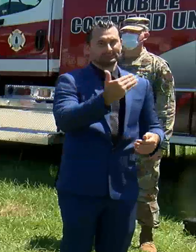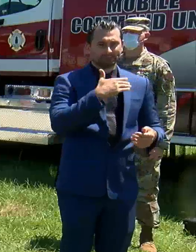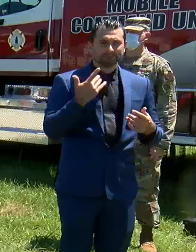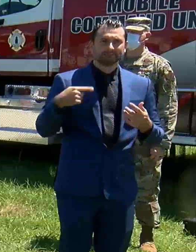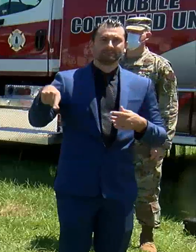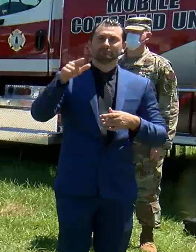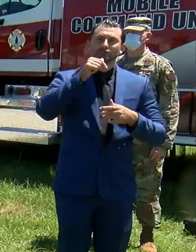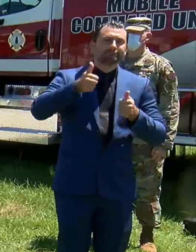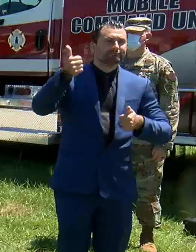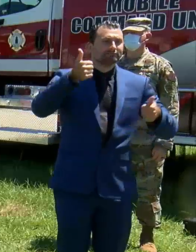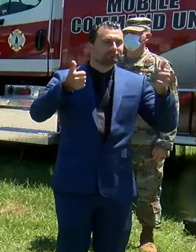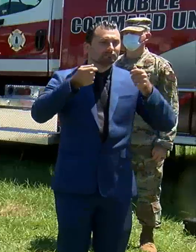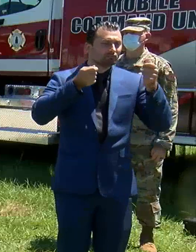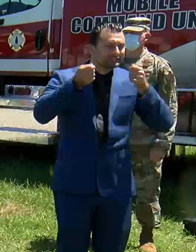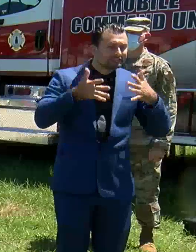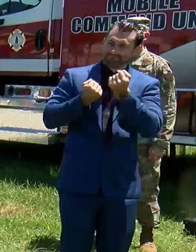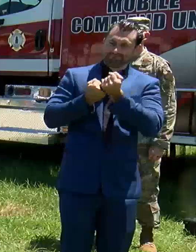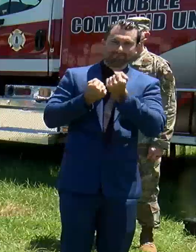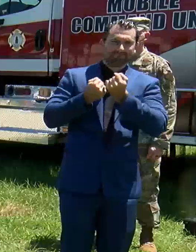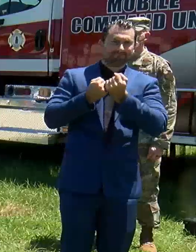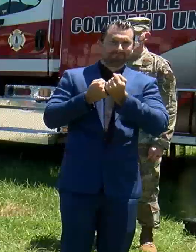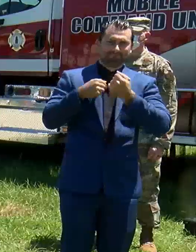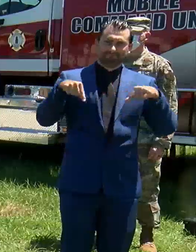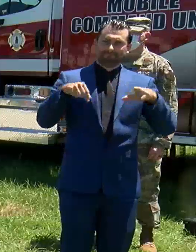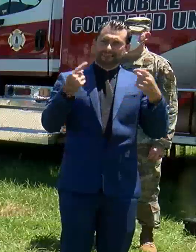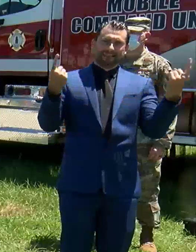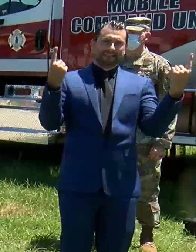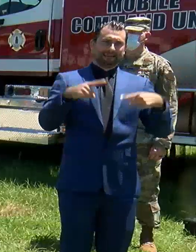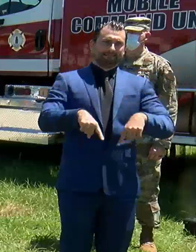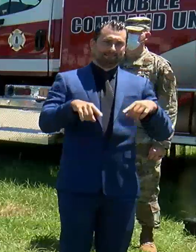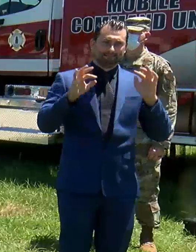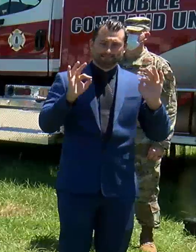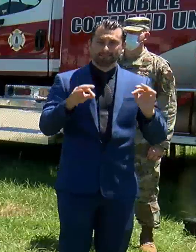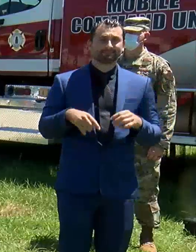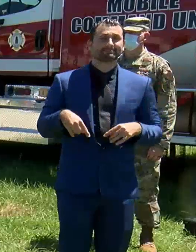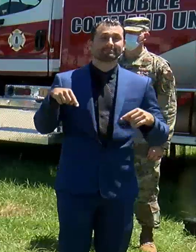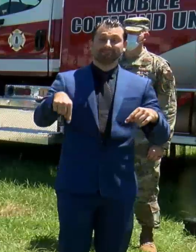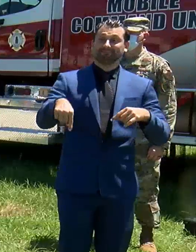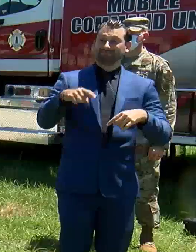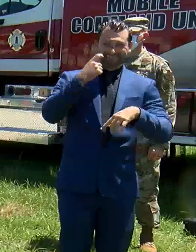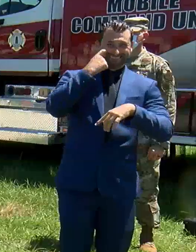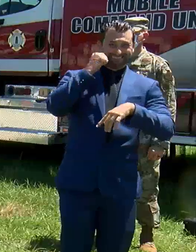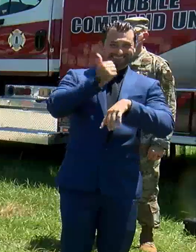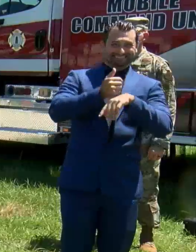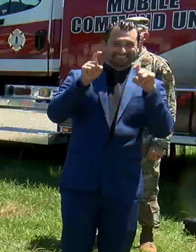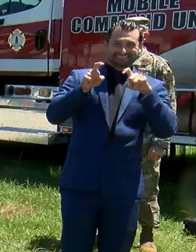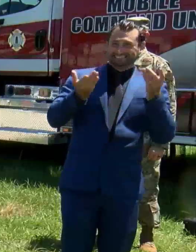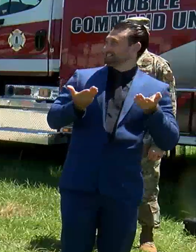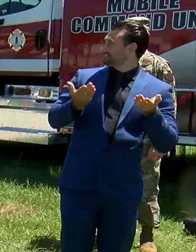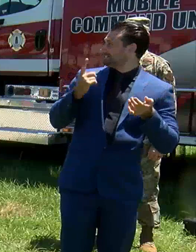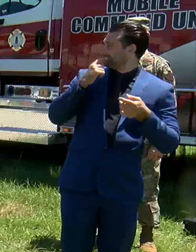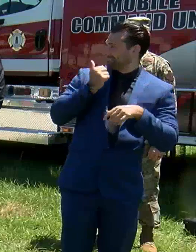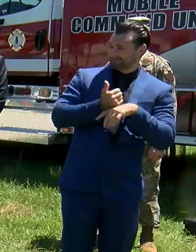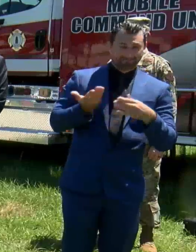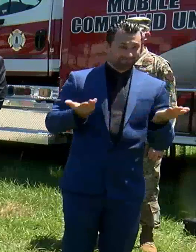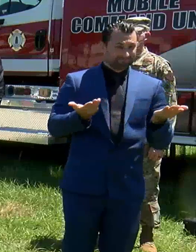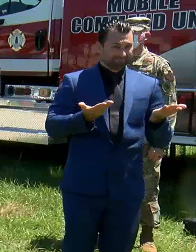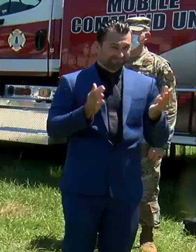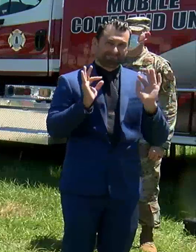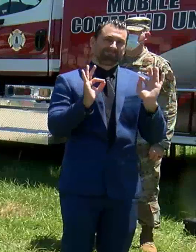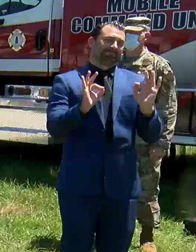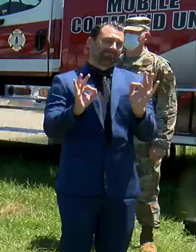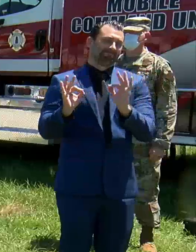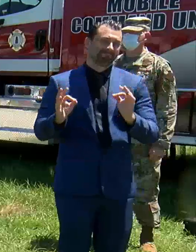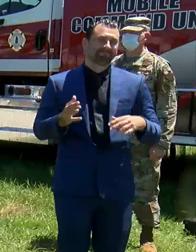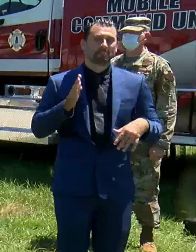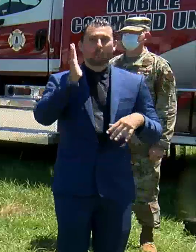is getting served. And so that are coming online, the governor will be announcing later this week a